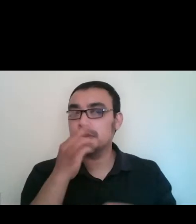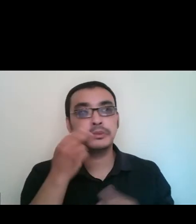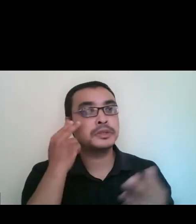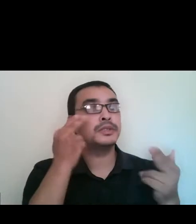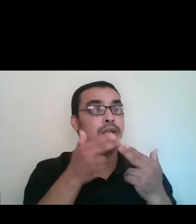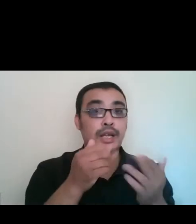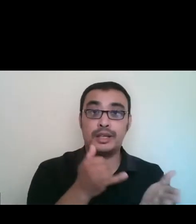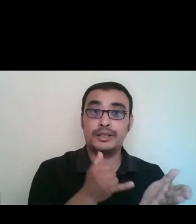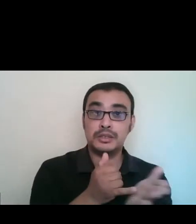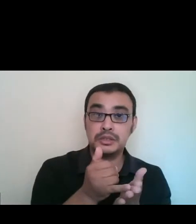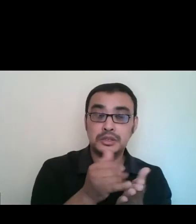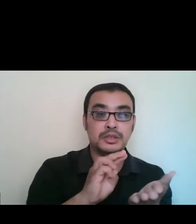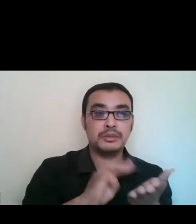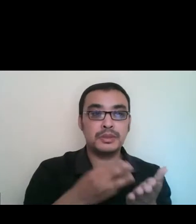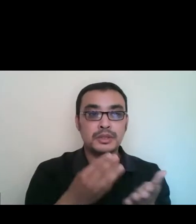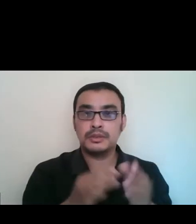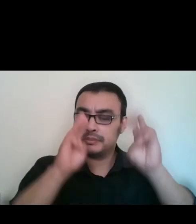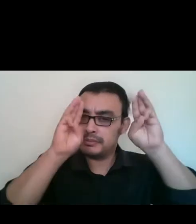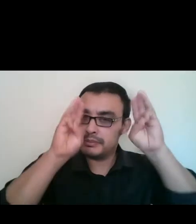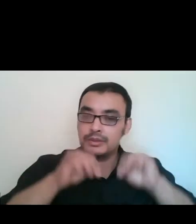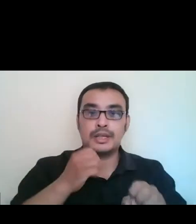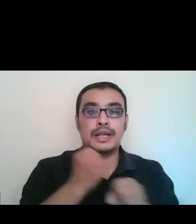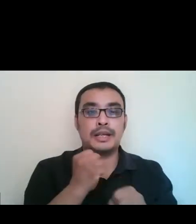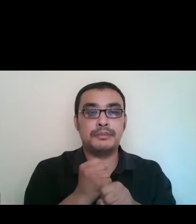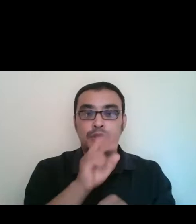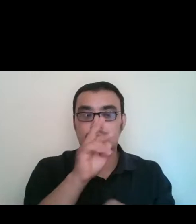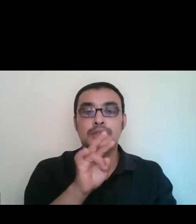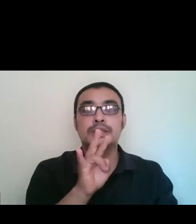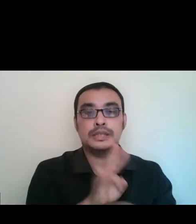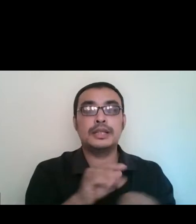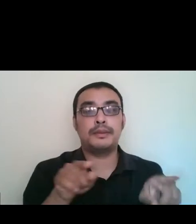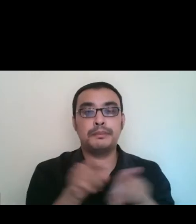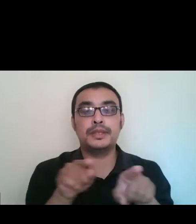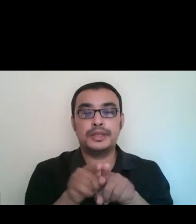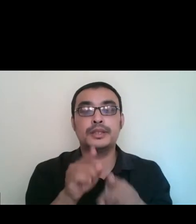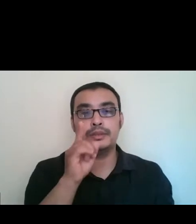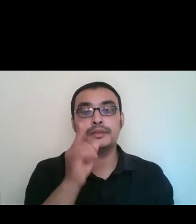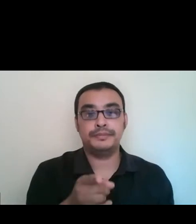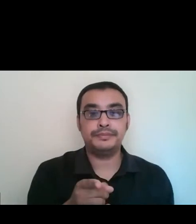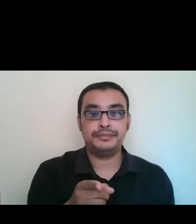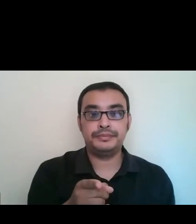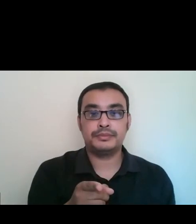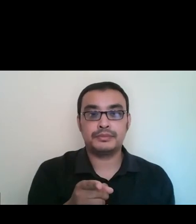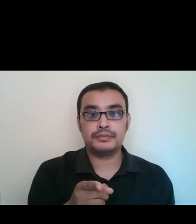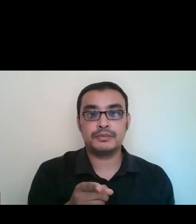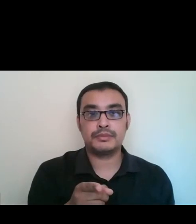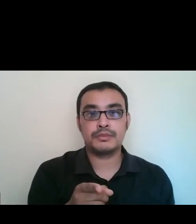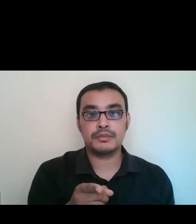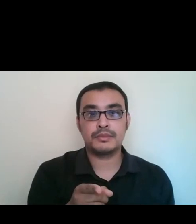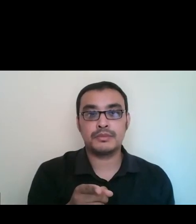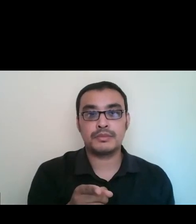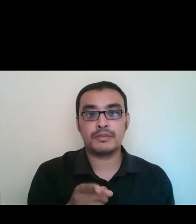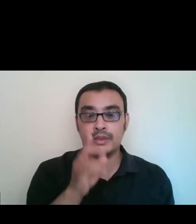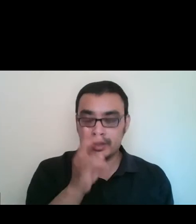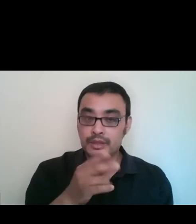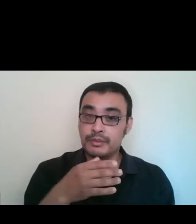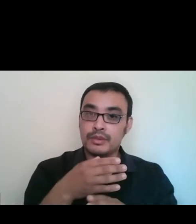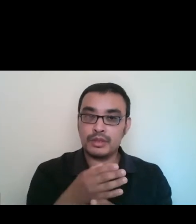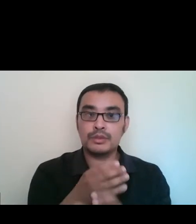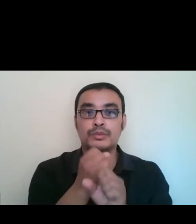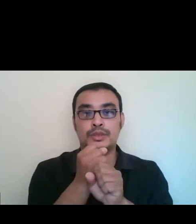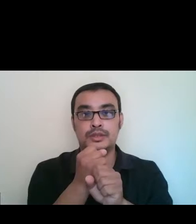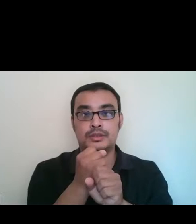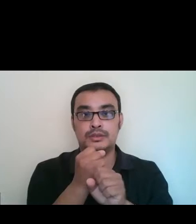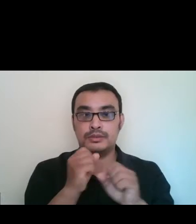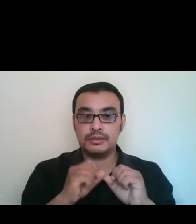agriculture is a very important skill. So towards a conclusion, I